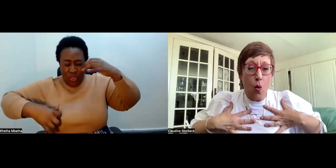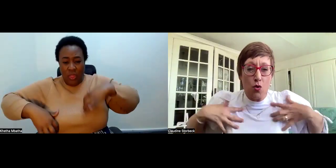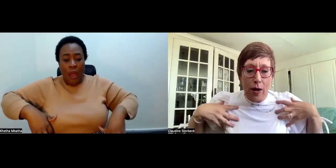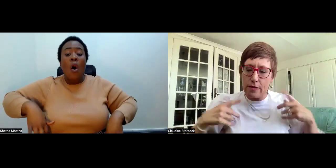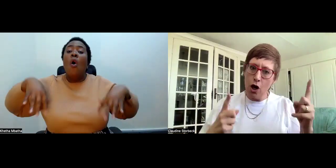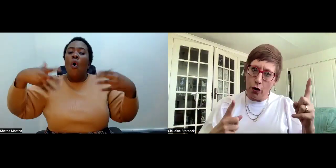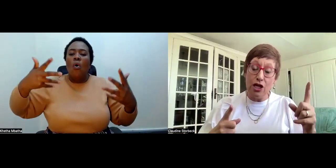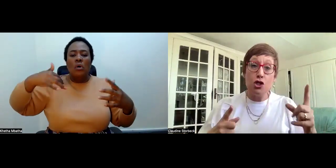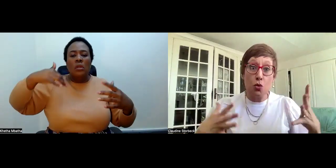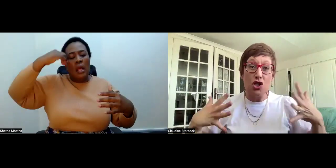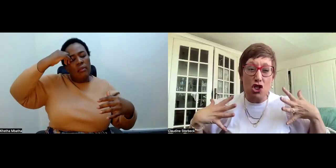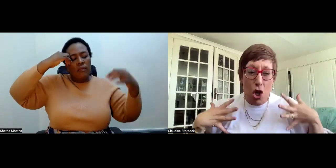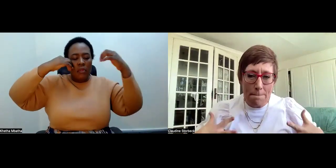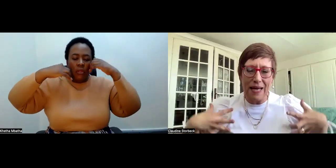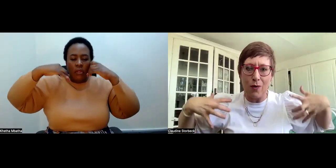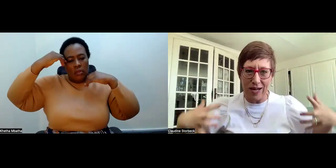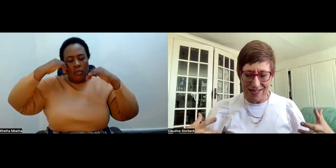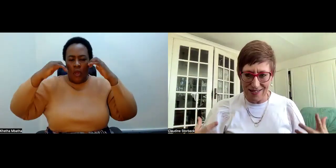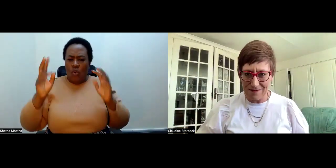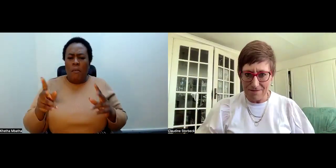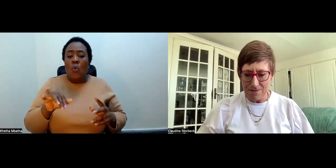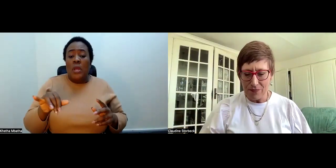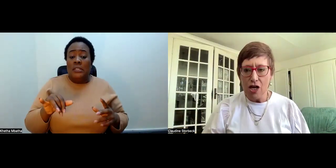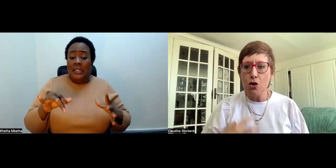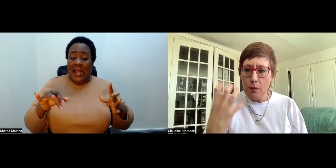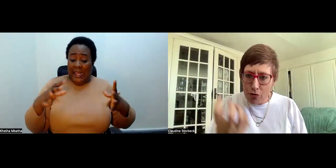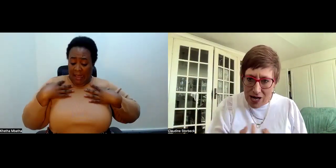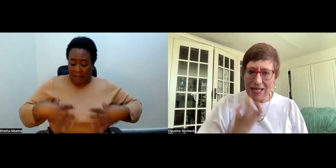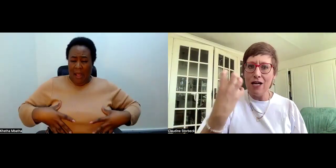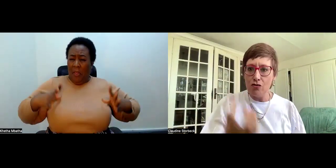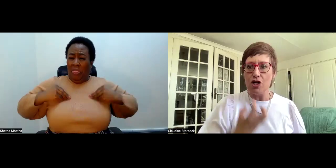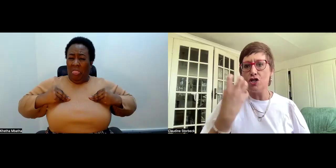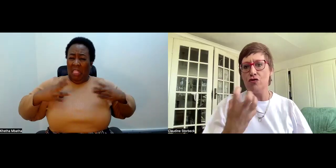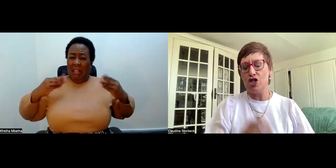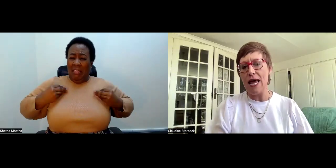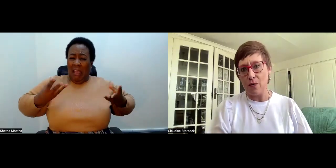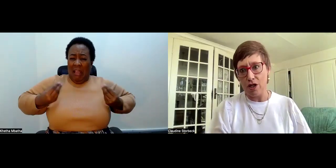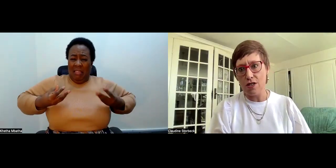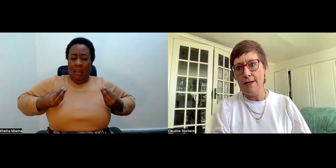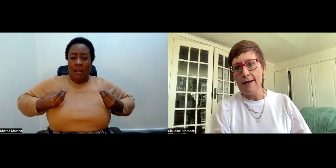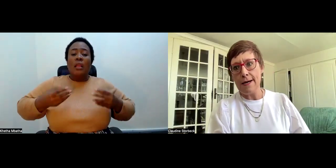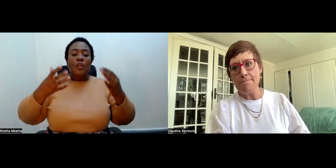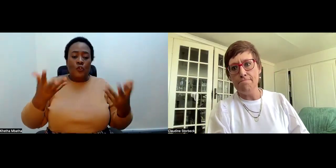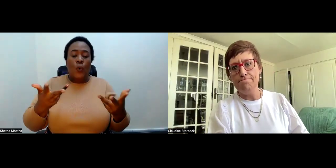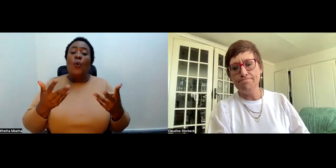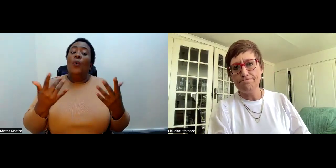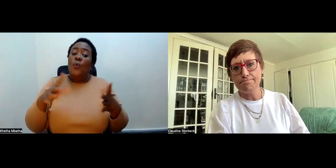shirt was wet. No, his shirt was sopping wet. So we bring in rich language.